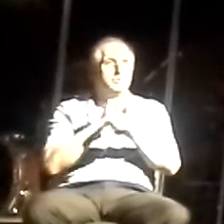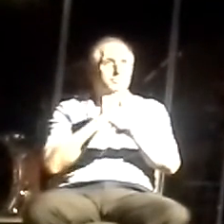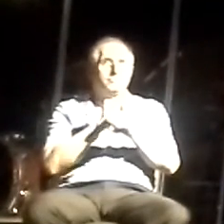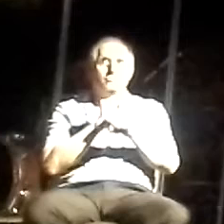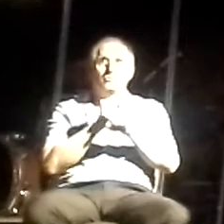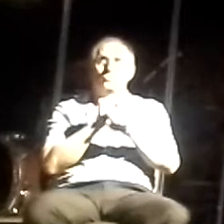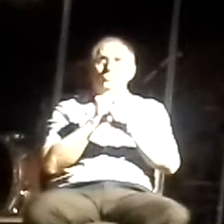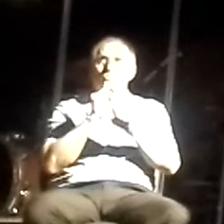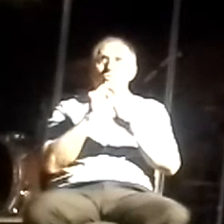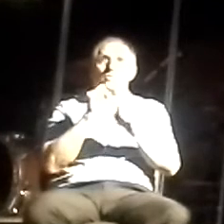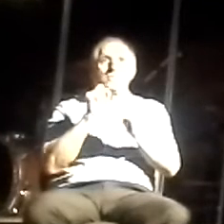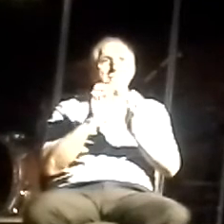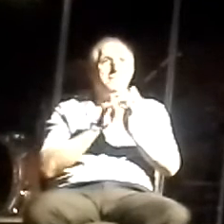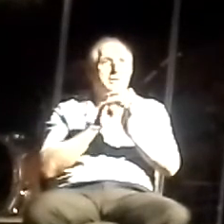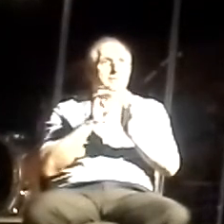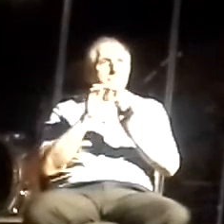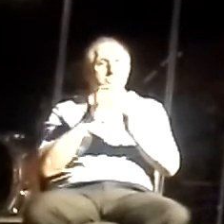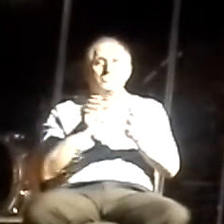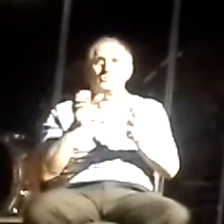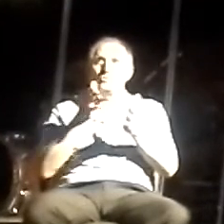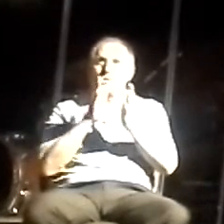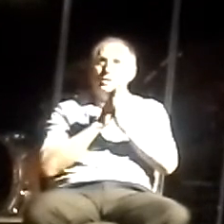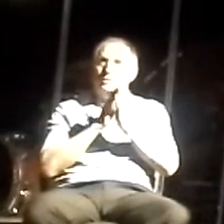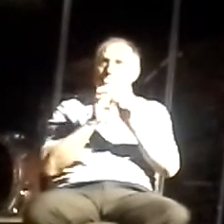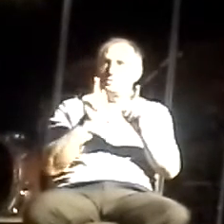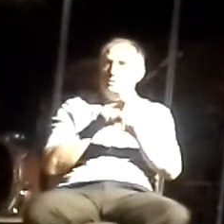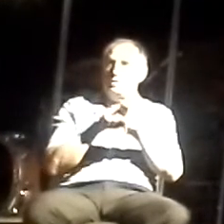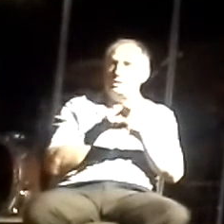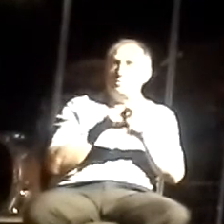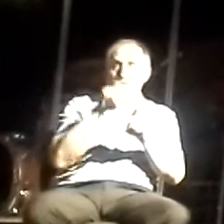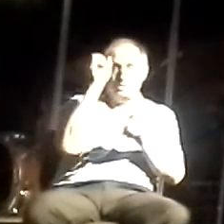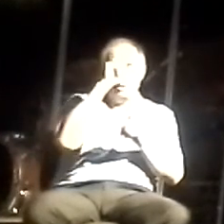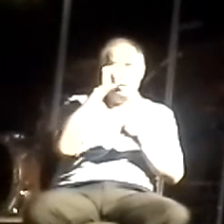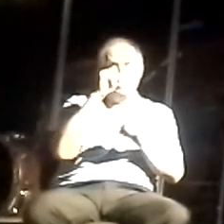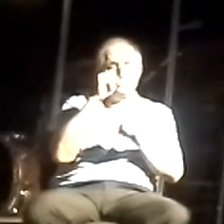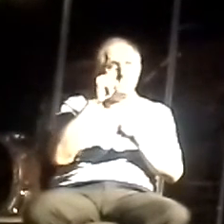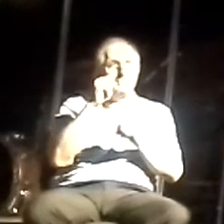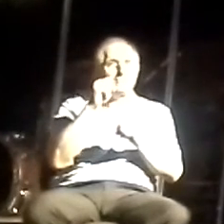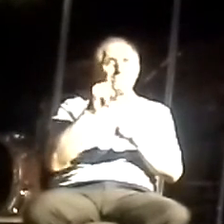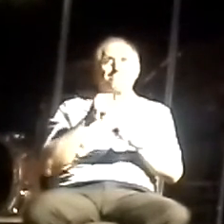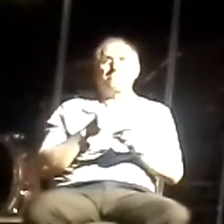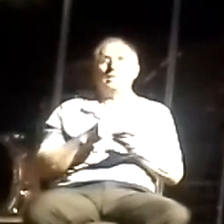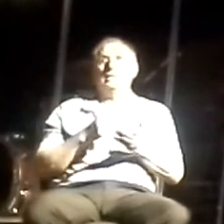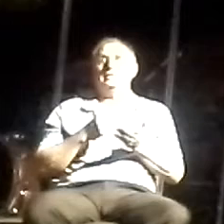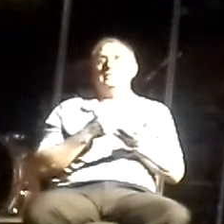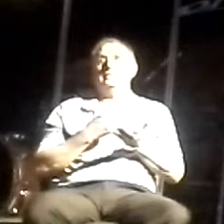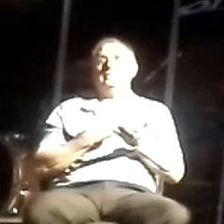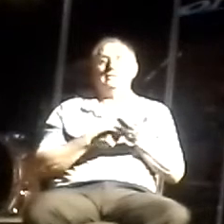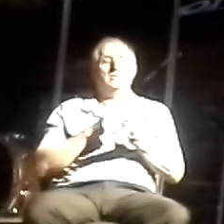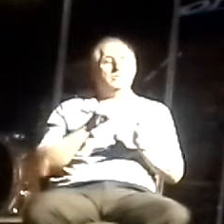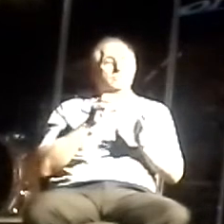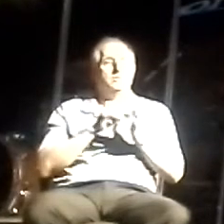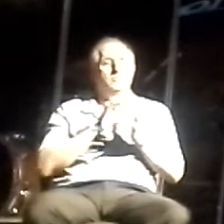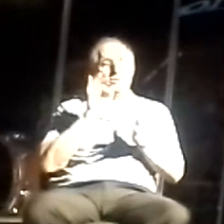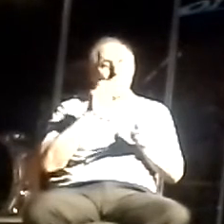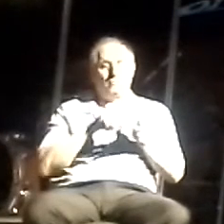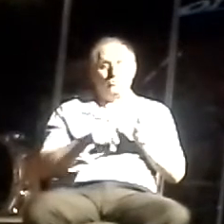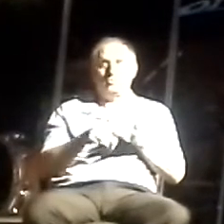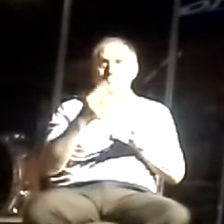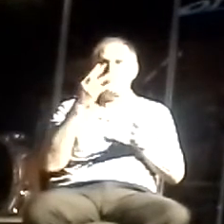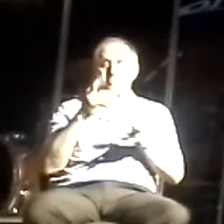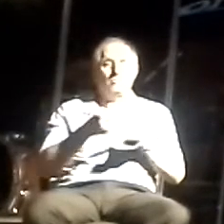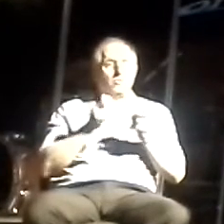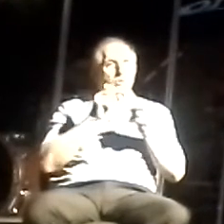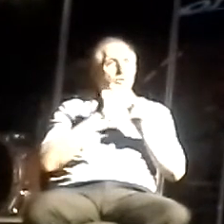med student to be your mentor. Solomon says it this way, speaking as of wisdom. He says this in Proverbs 9:4. Let all